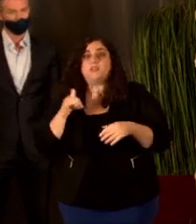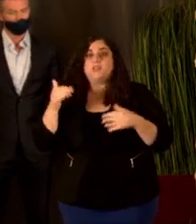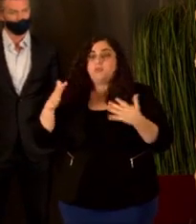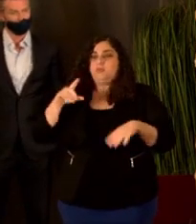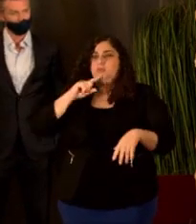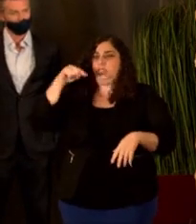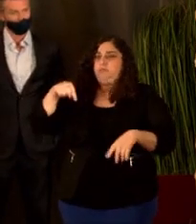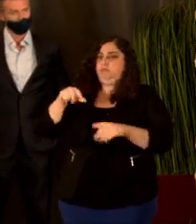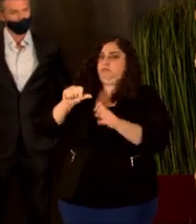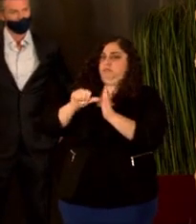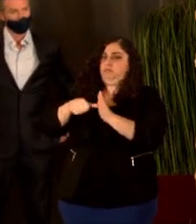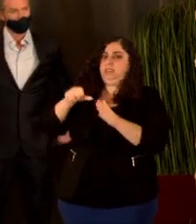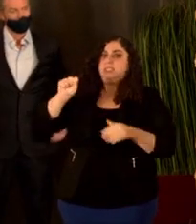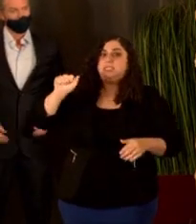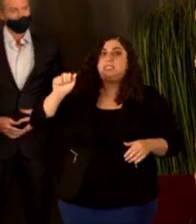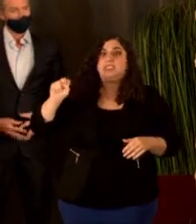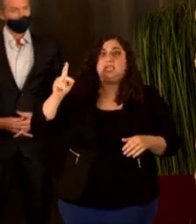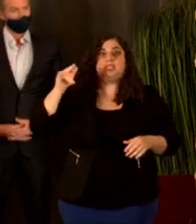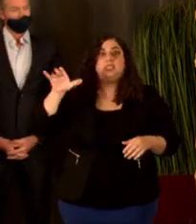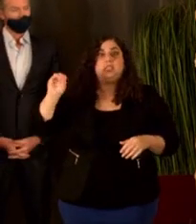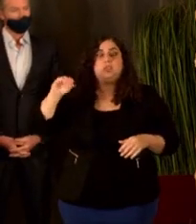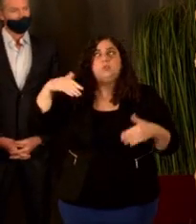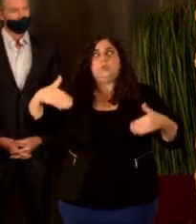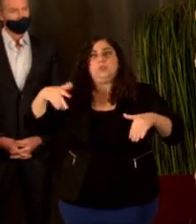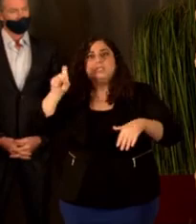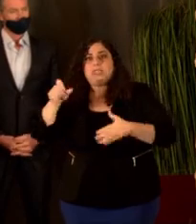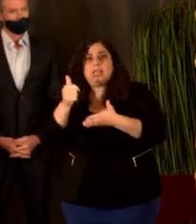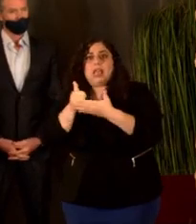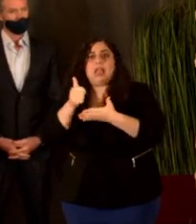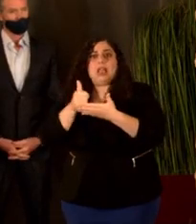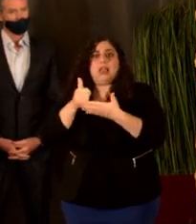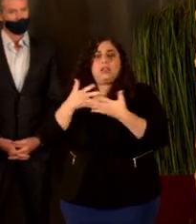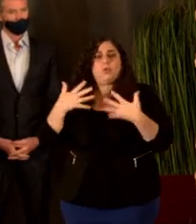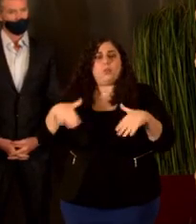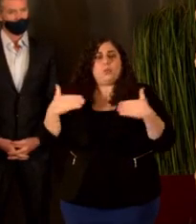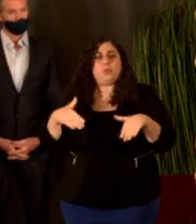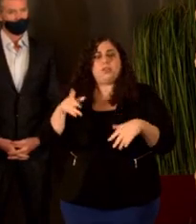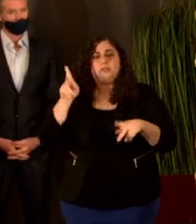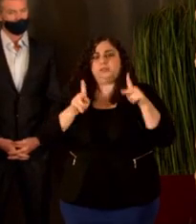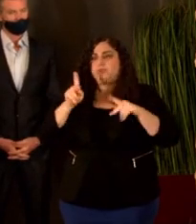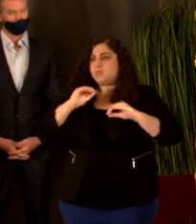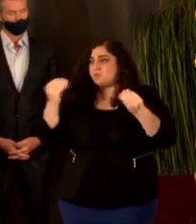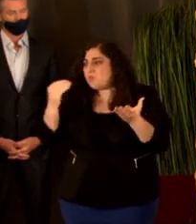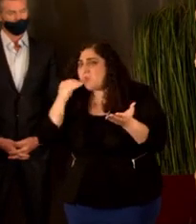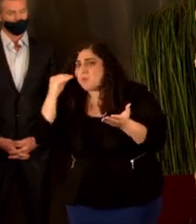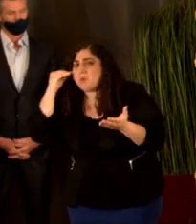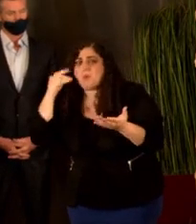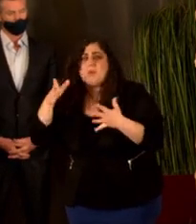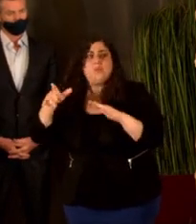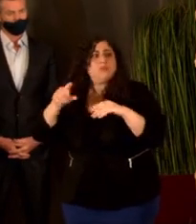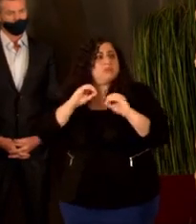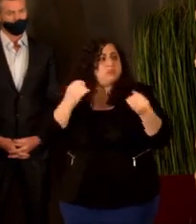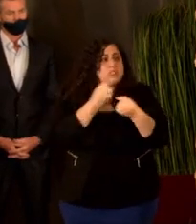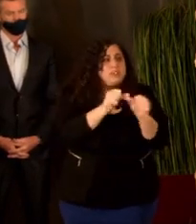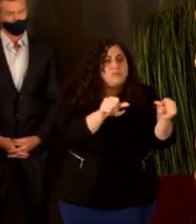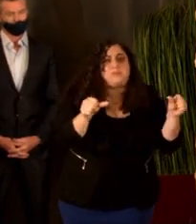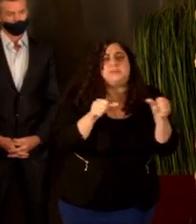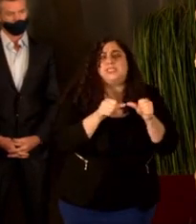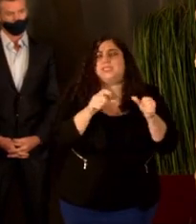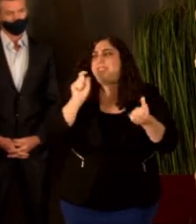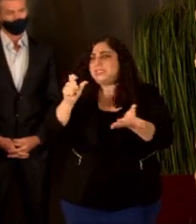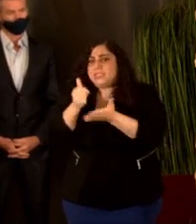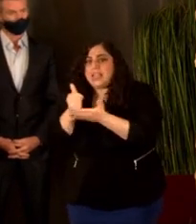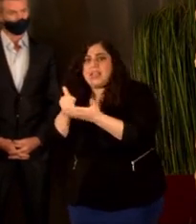so many, both those who are unsheltered and are struggling, but also the impacts on our communities, on our neighborhoods, on our small